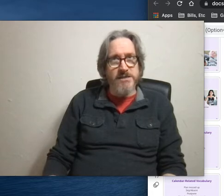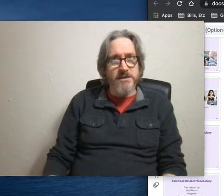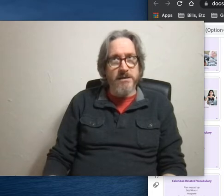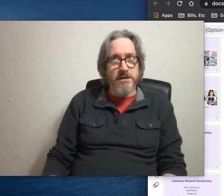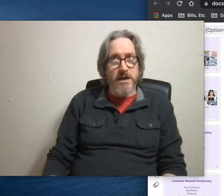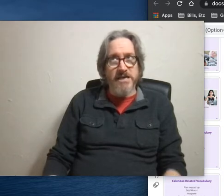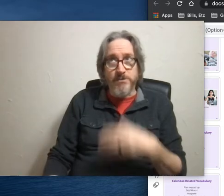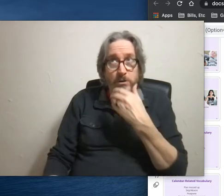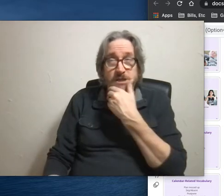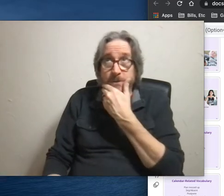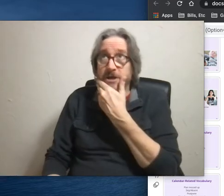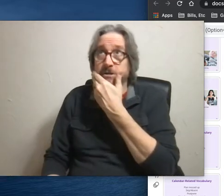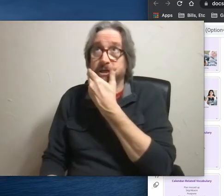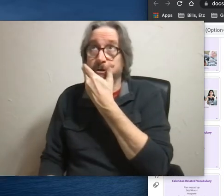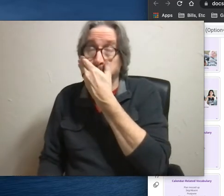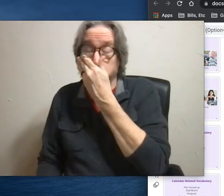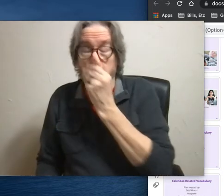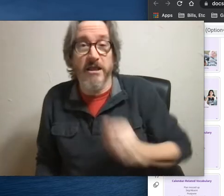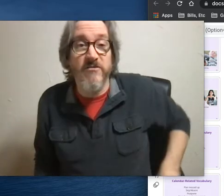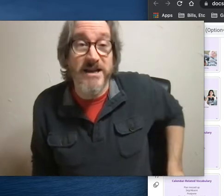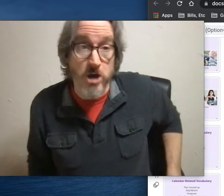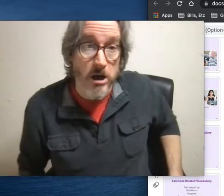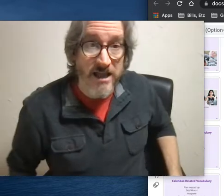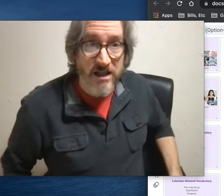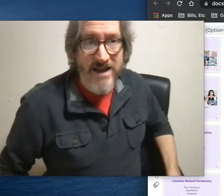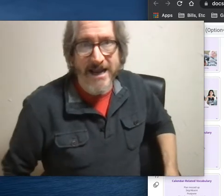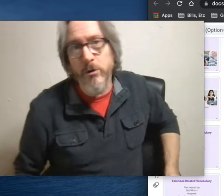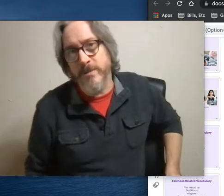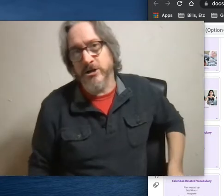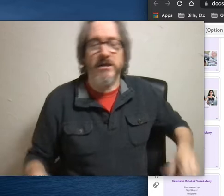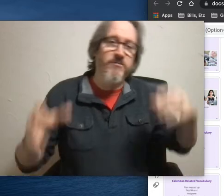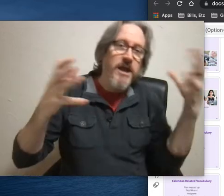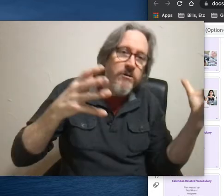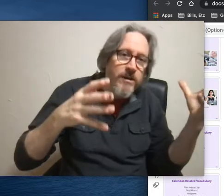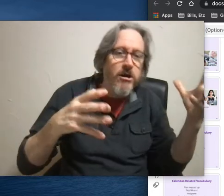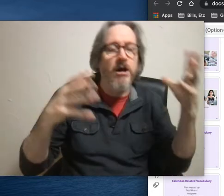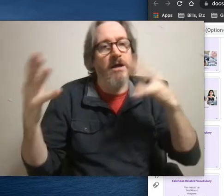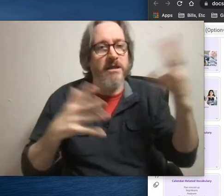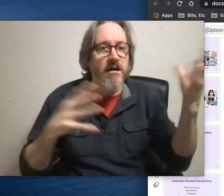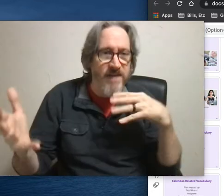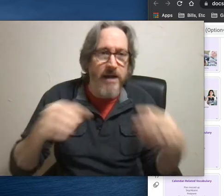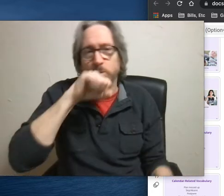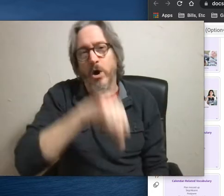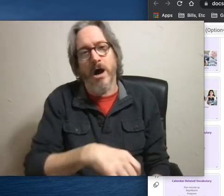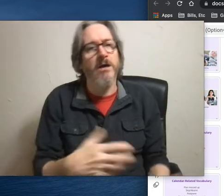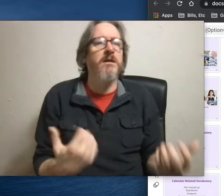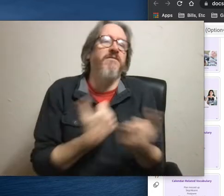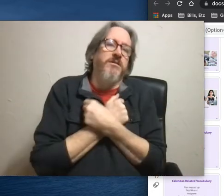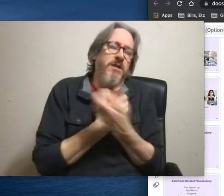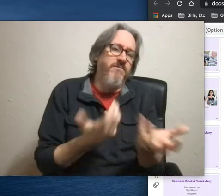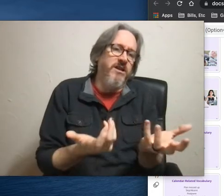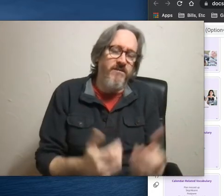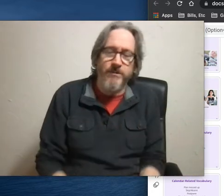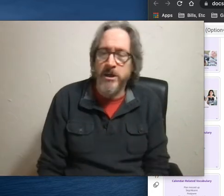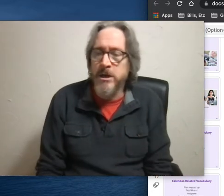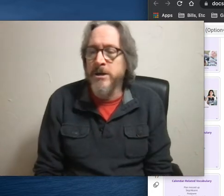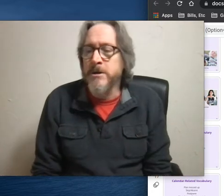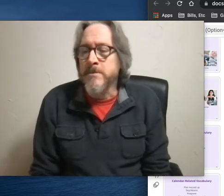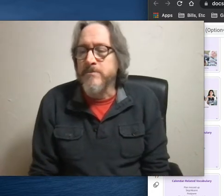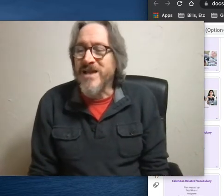It's, I suppose it could be considered, I love my dog. I love hanging out with my dog. I love playing with my dog. I love that. Mwah, love it. Love it. Love